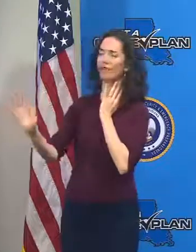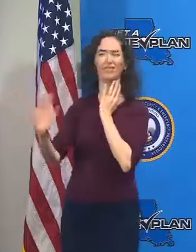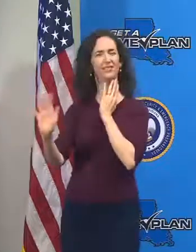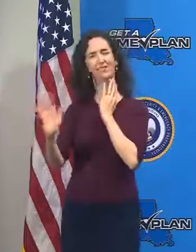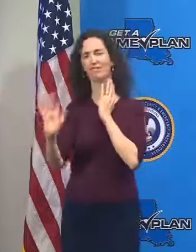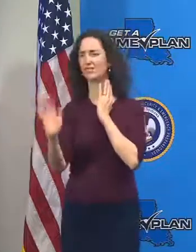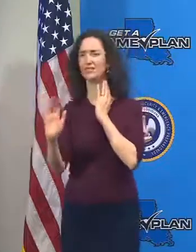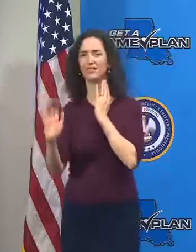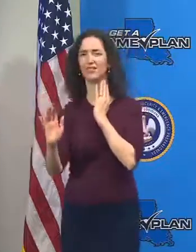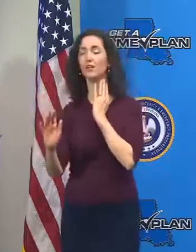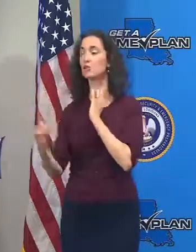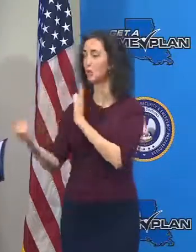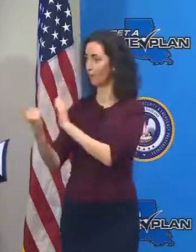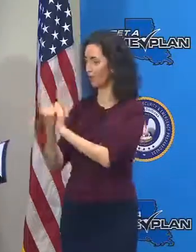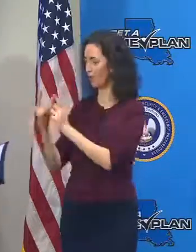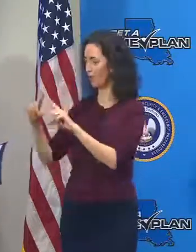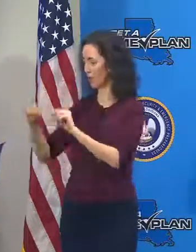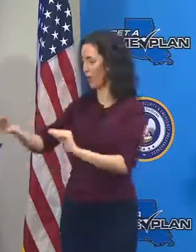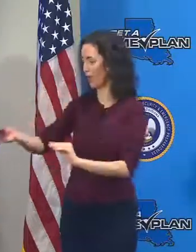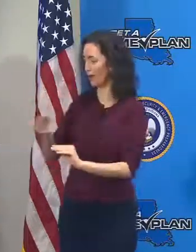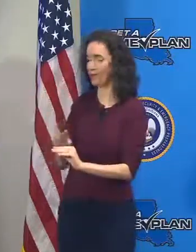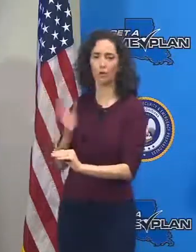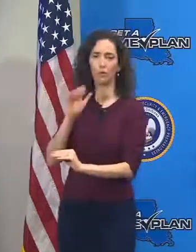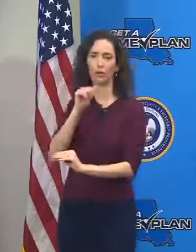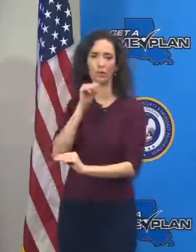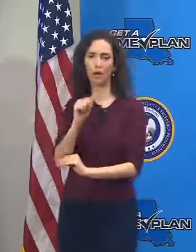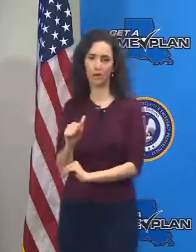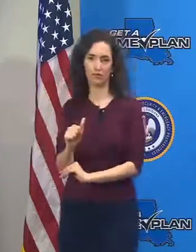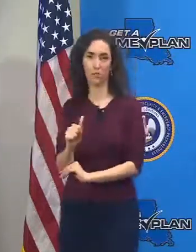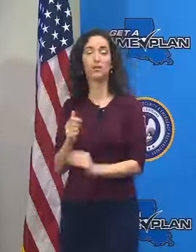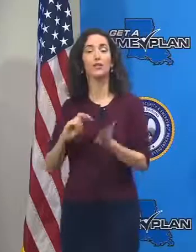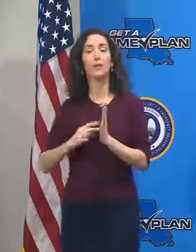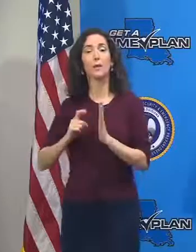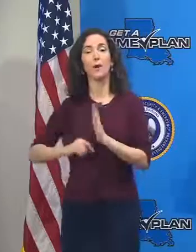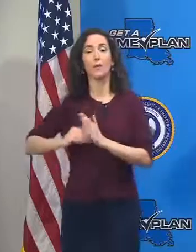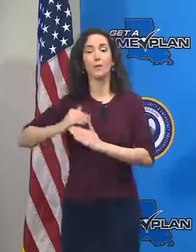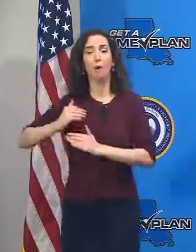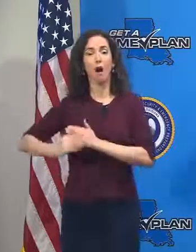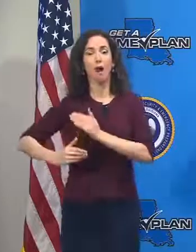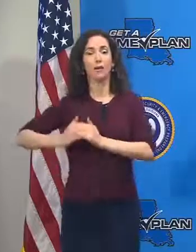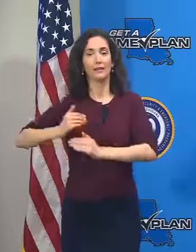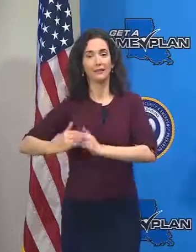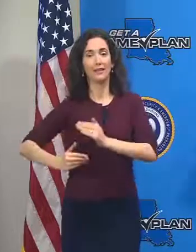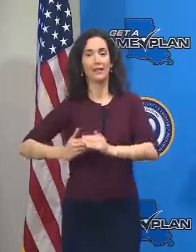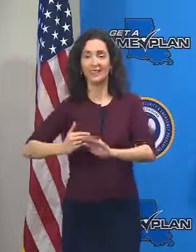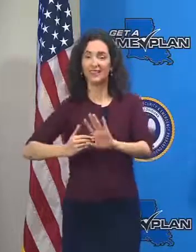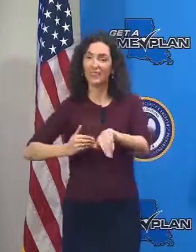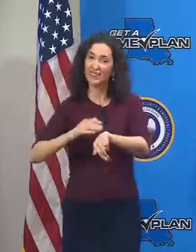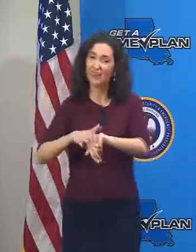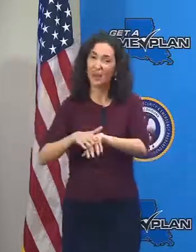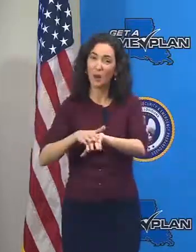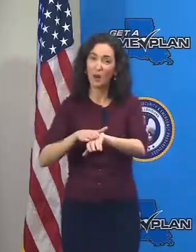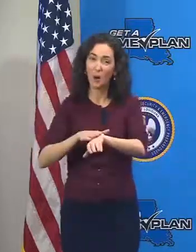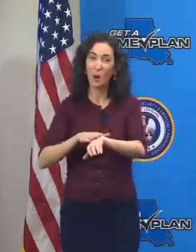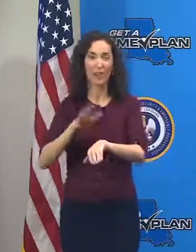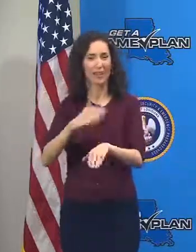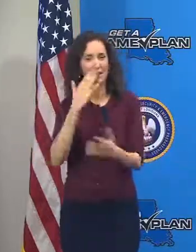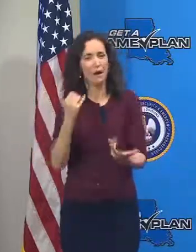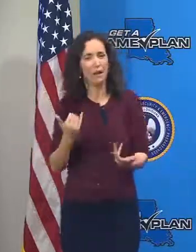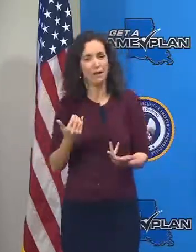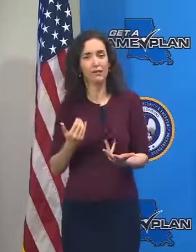being handed a card right at the end. So there's a process in place, and it takes time for all of those